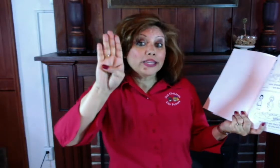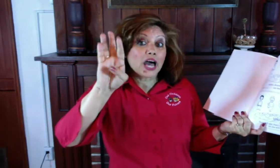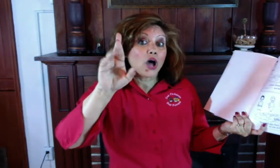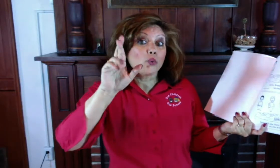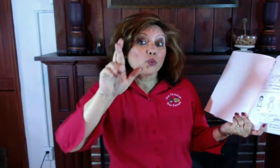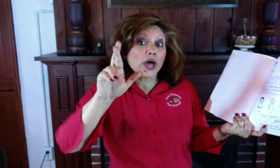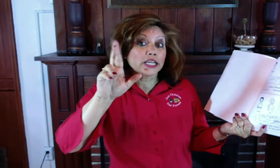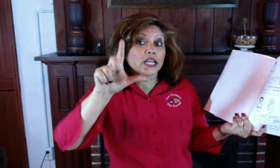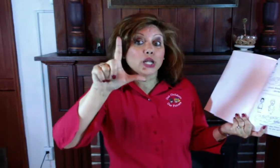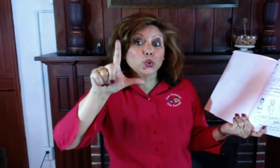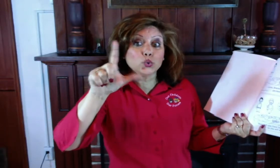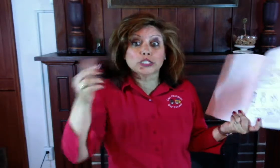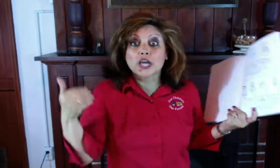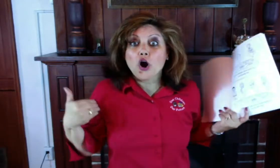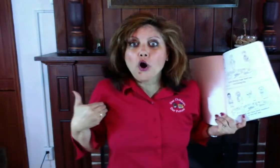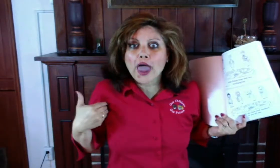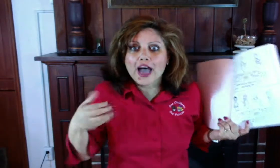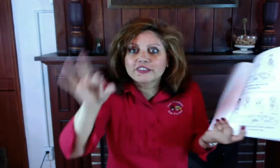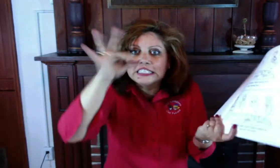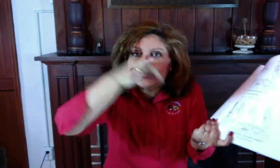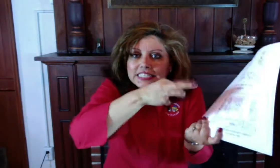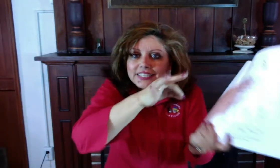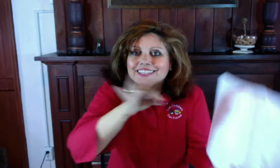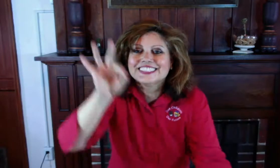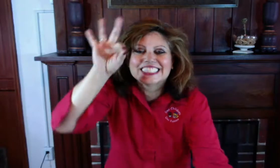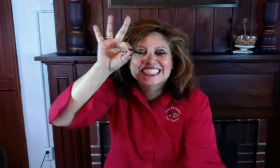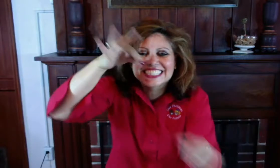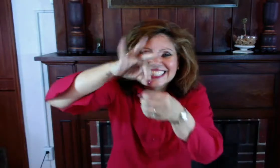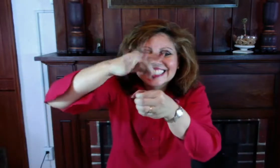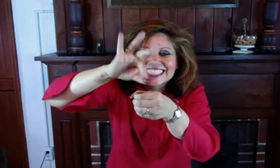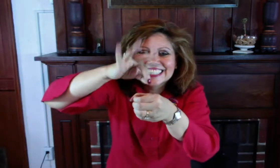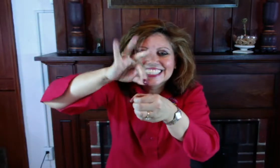Brenda, Ryan, and Lucy are having tea. This is a tea.